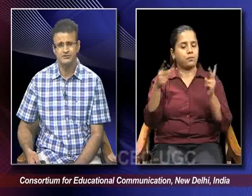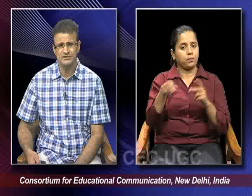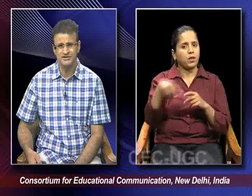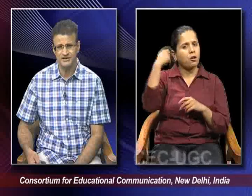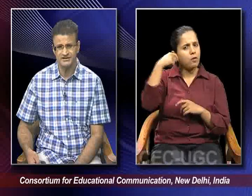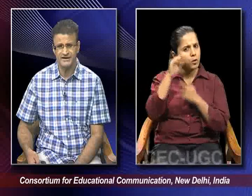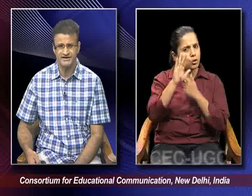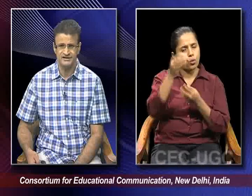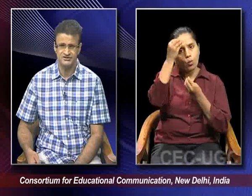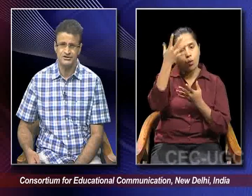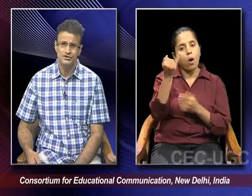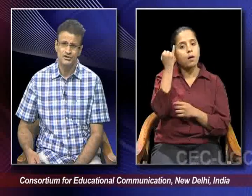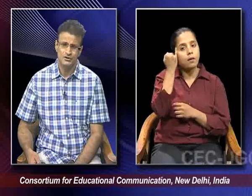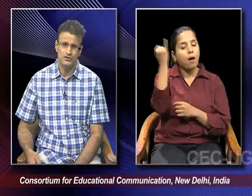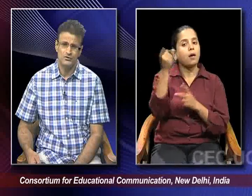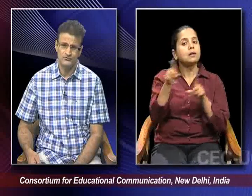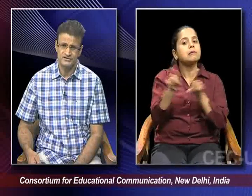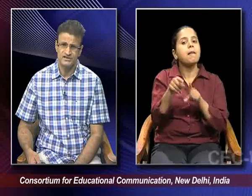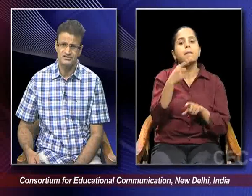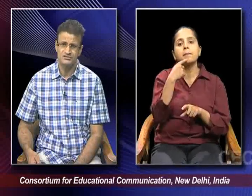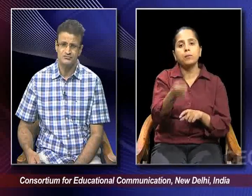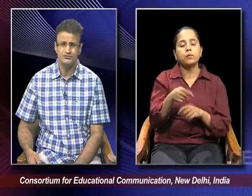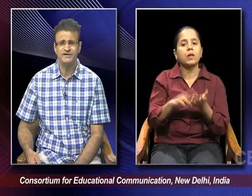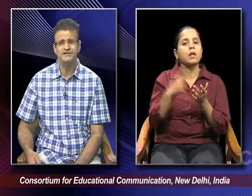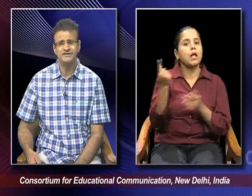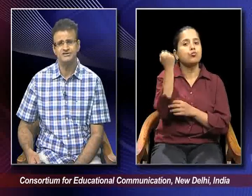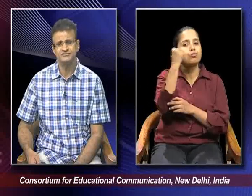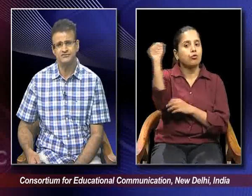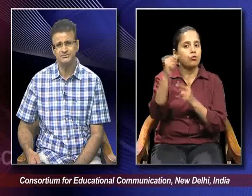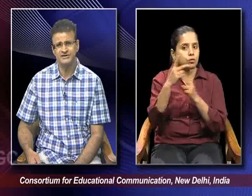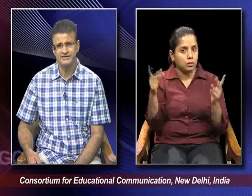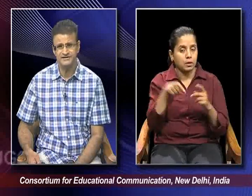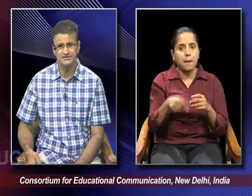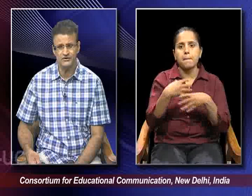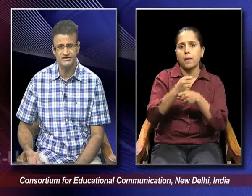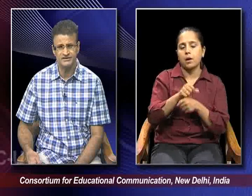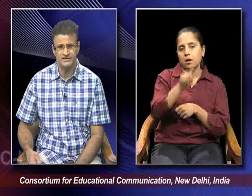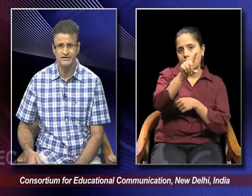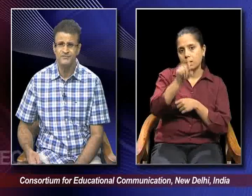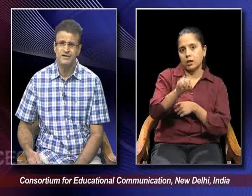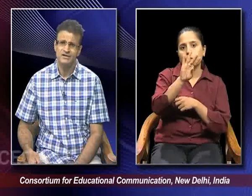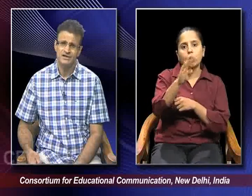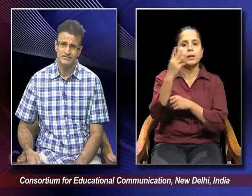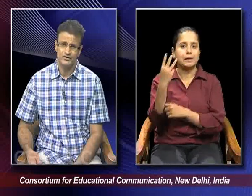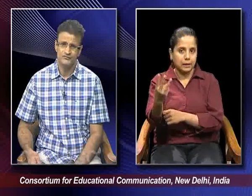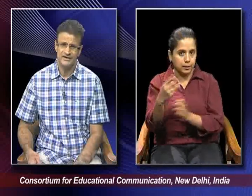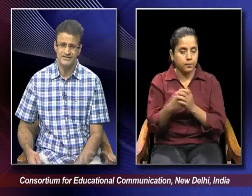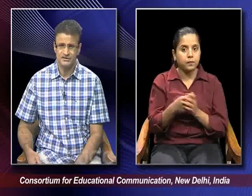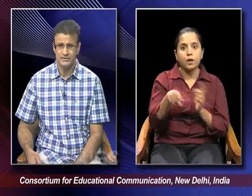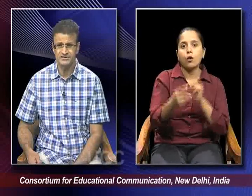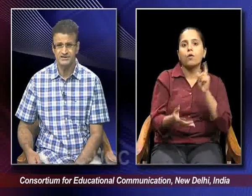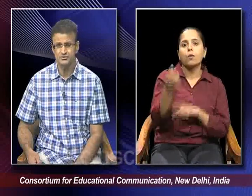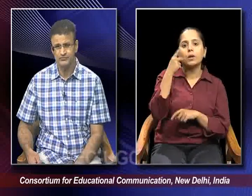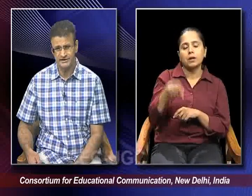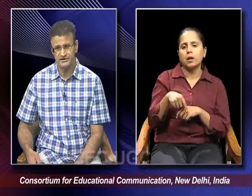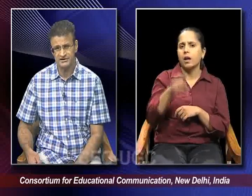to communicate the ideas of the national movement, and this film was made in 1943. Where you find that the Quit